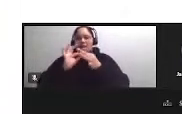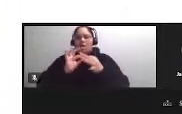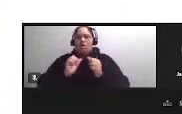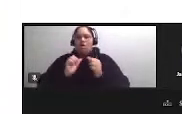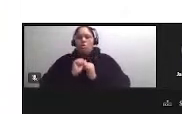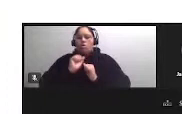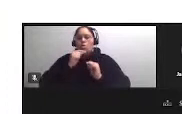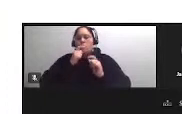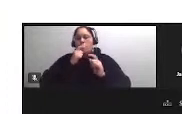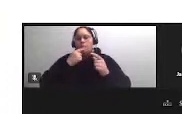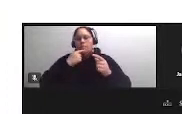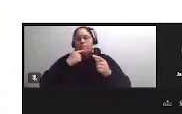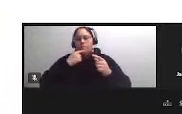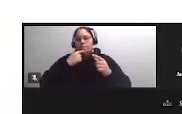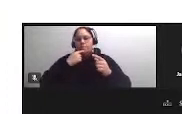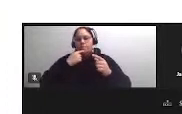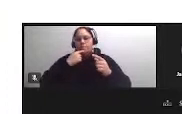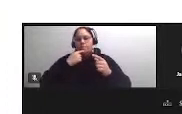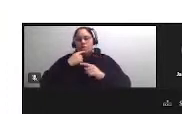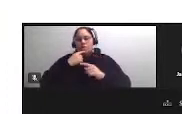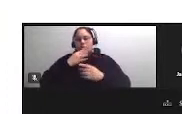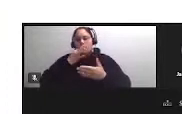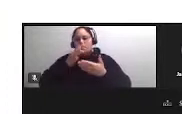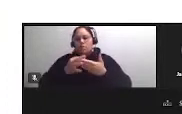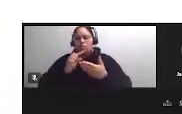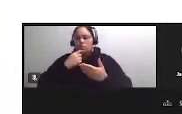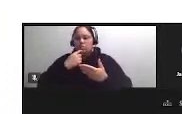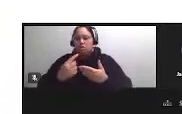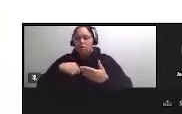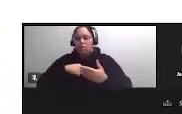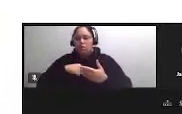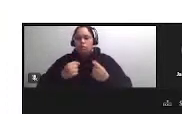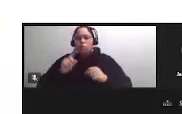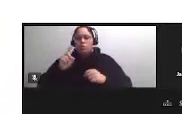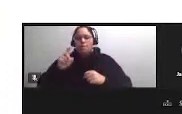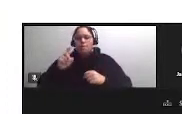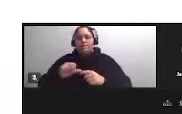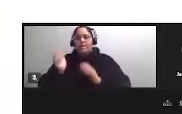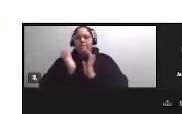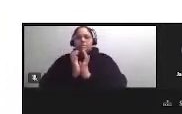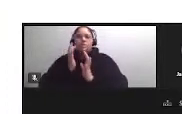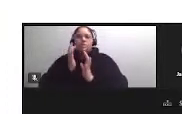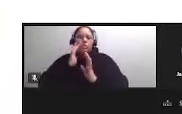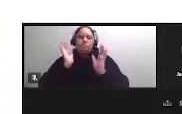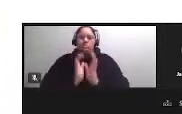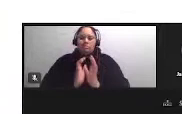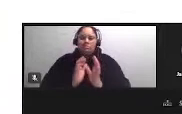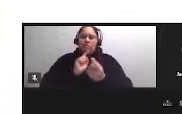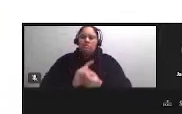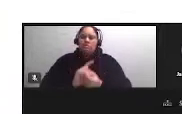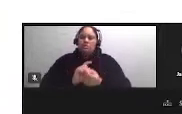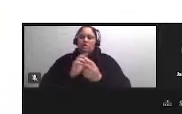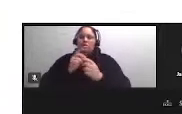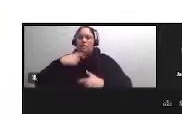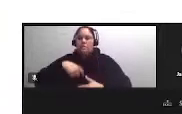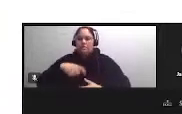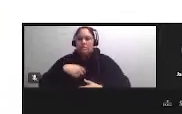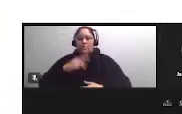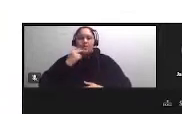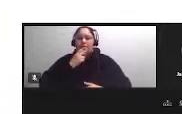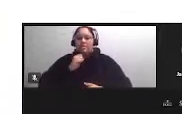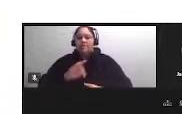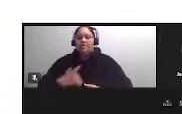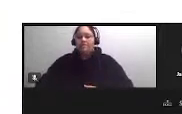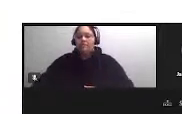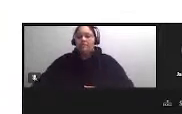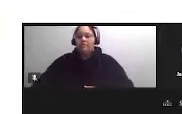your proposal to say we must do our next meeting in person. Probably it would be nice if Mr. Davids